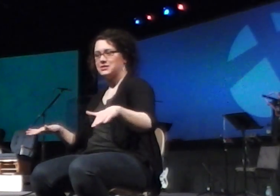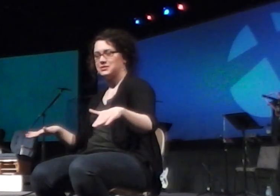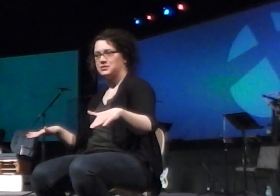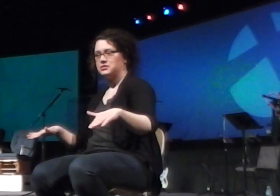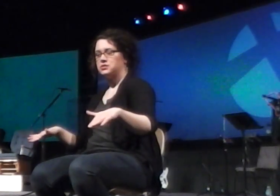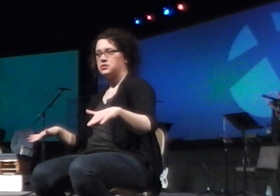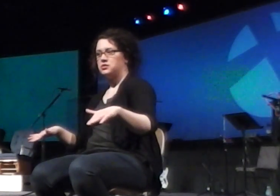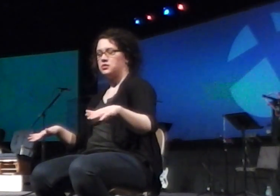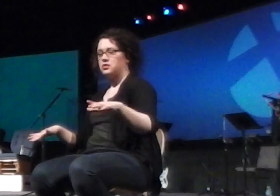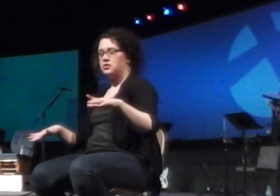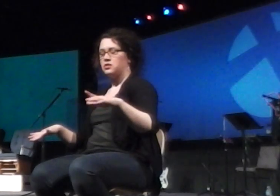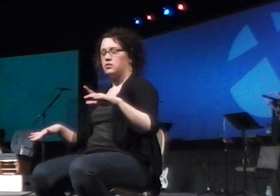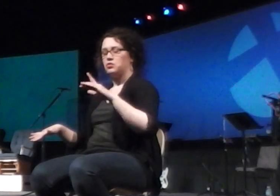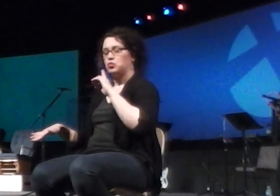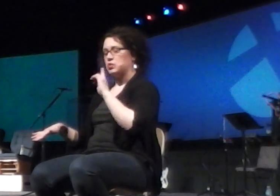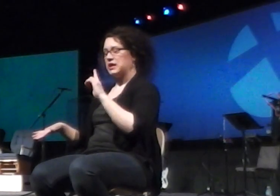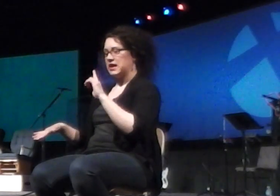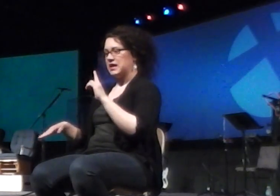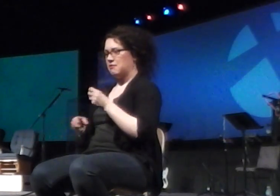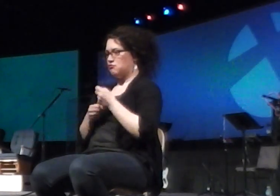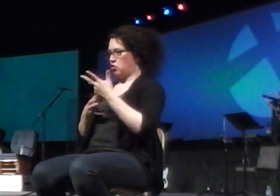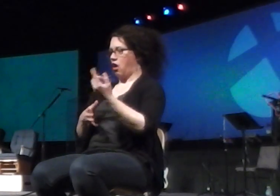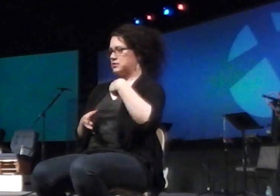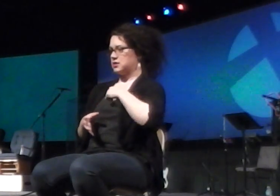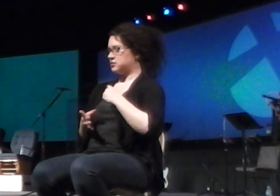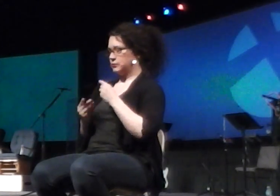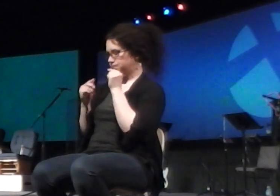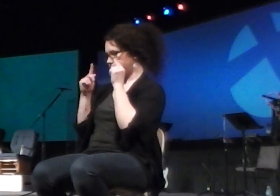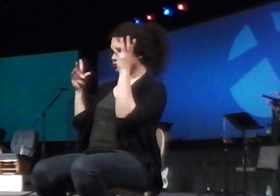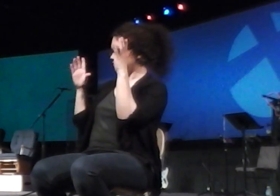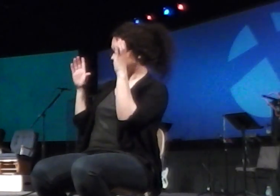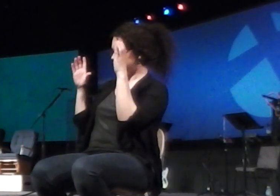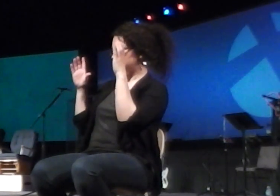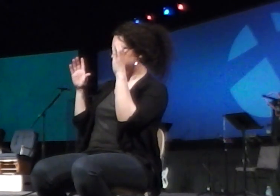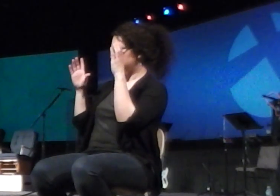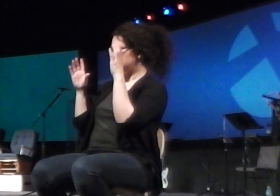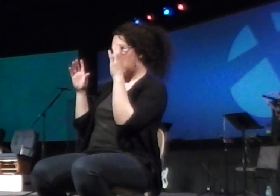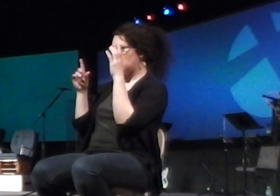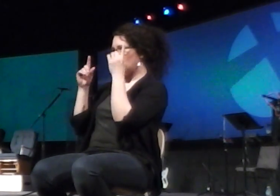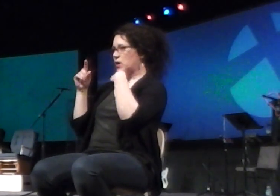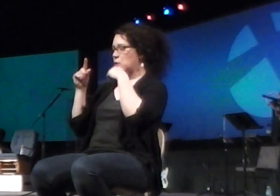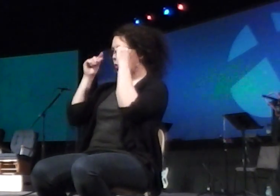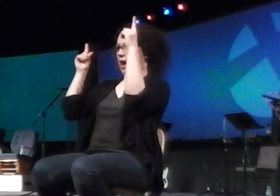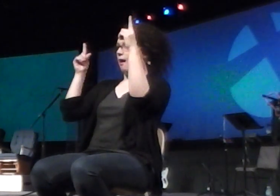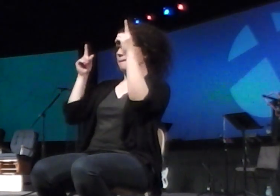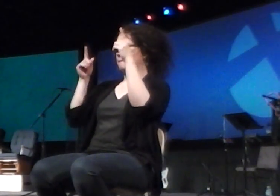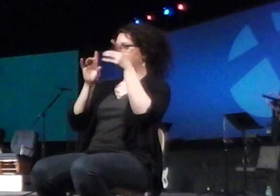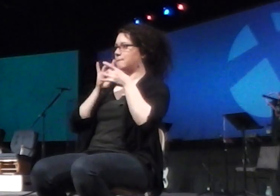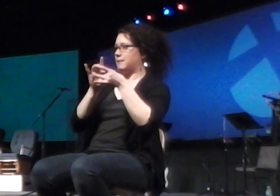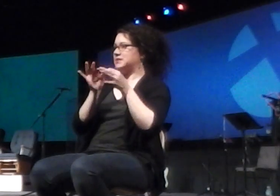of wake us up again to spiritual things. You see this all the time.